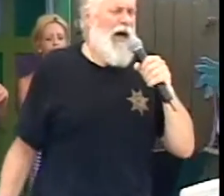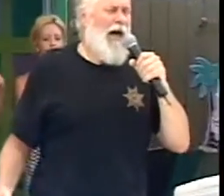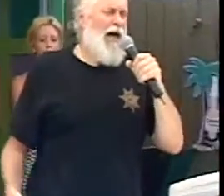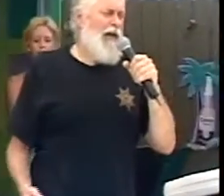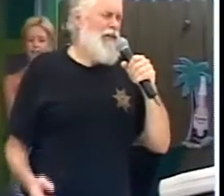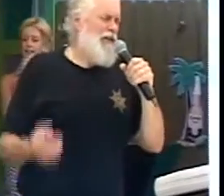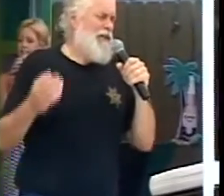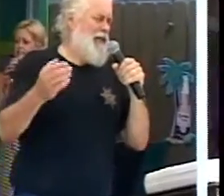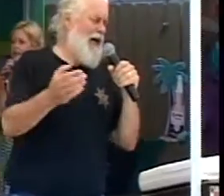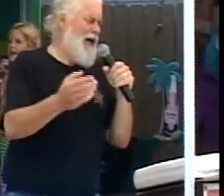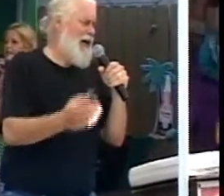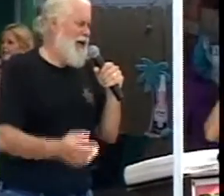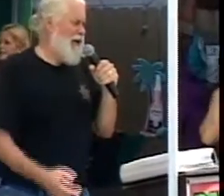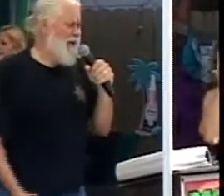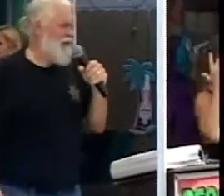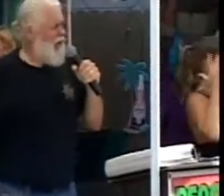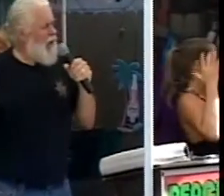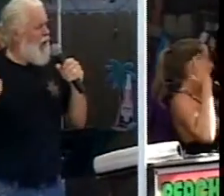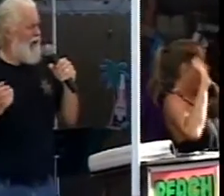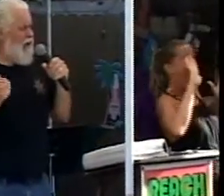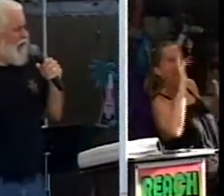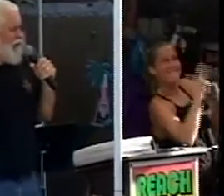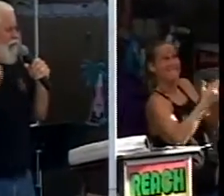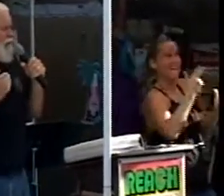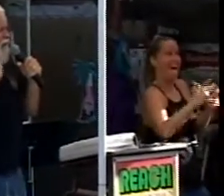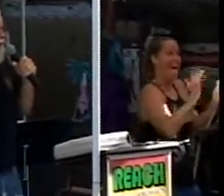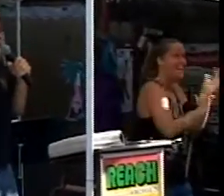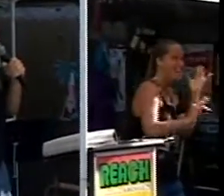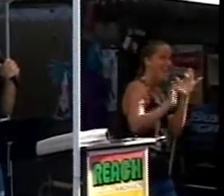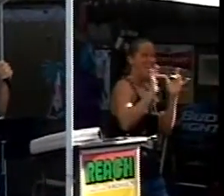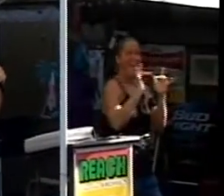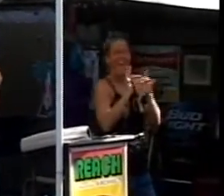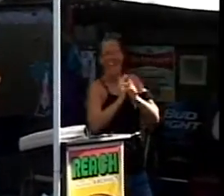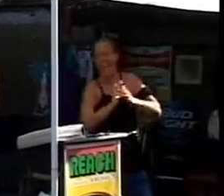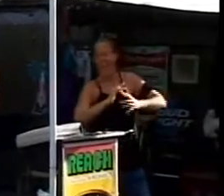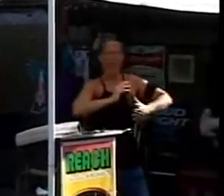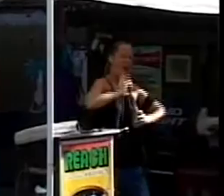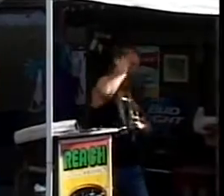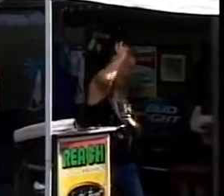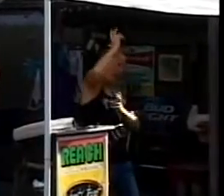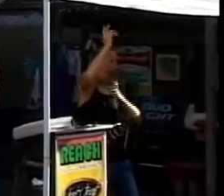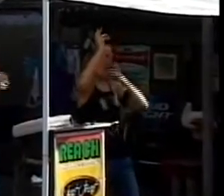roar at the sound of your